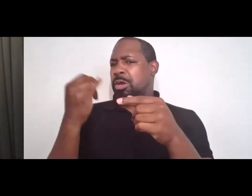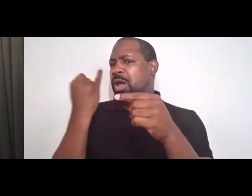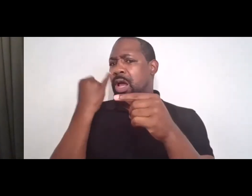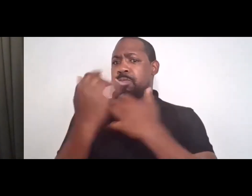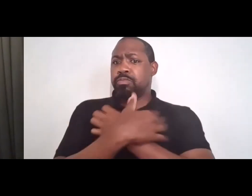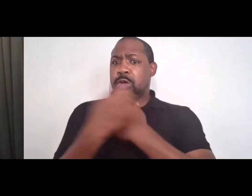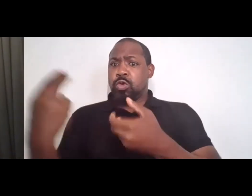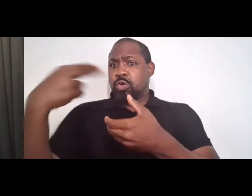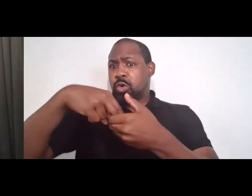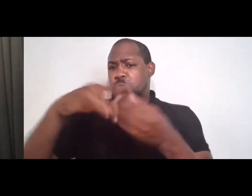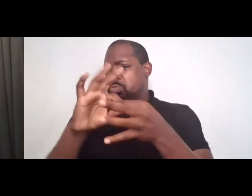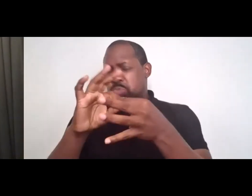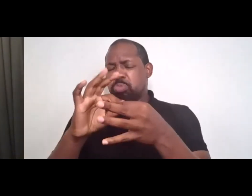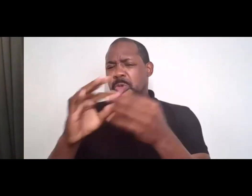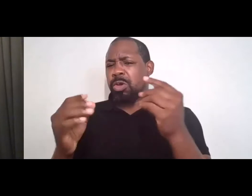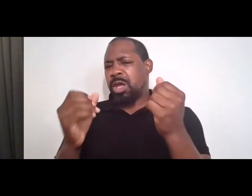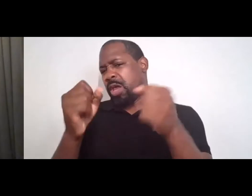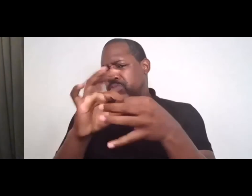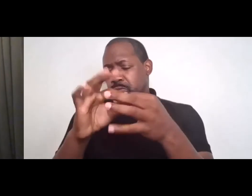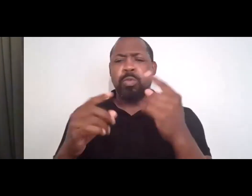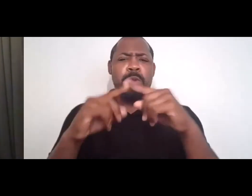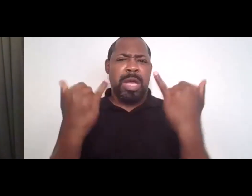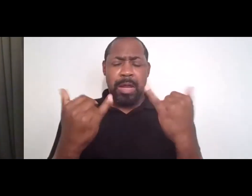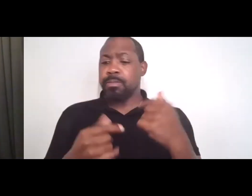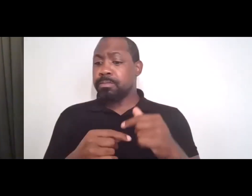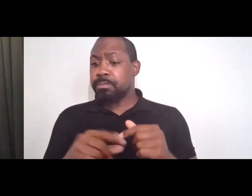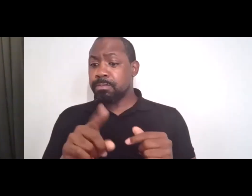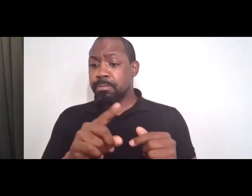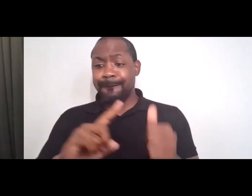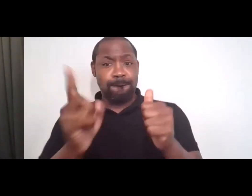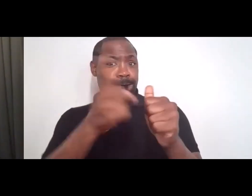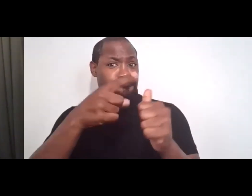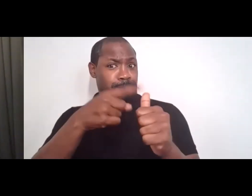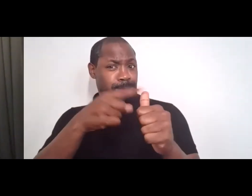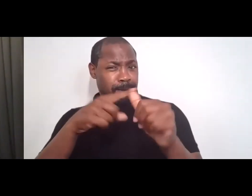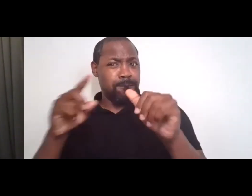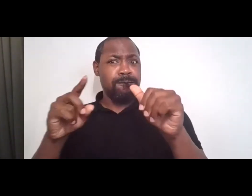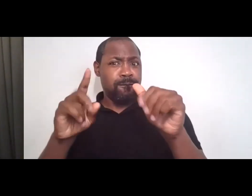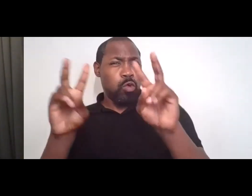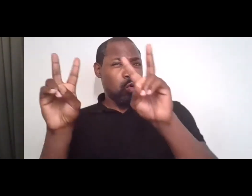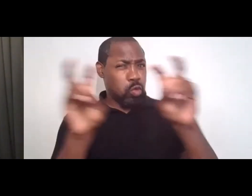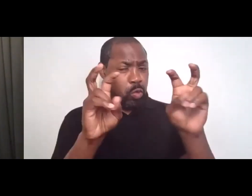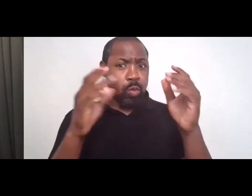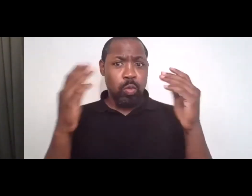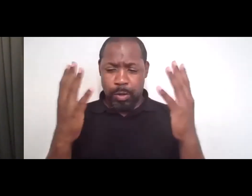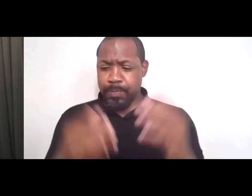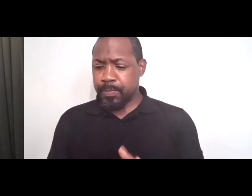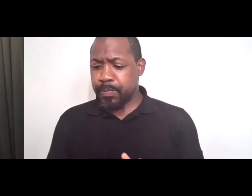Mike Baer is here, which is great. And I'd like to have Mike make a comment about COVID because he's been so involved.